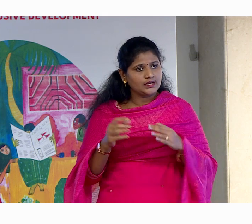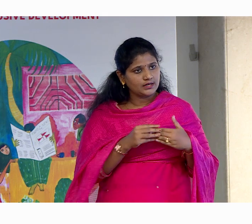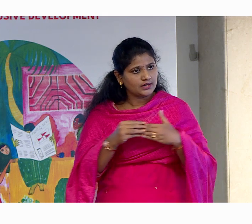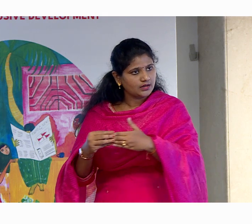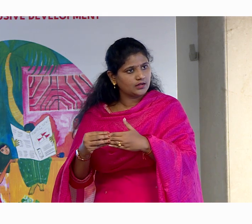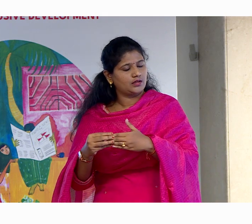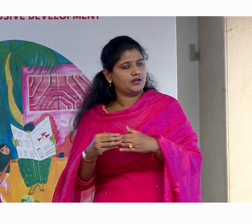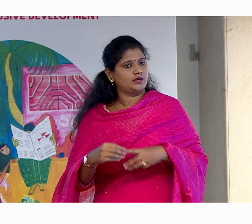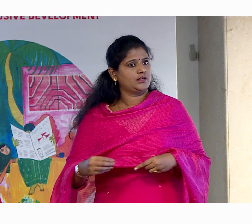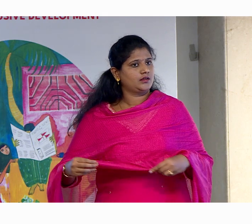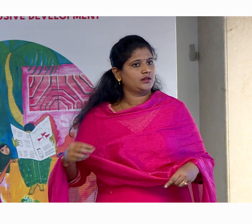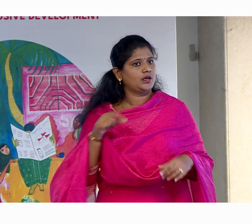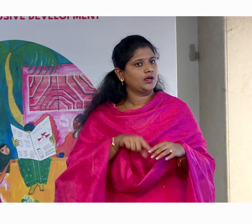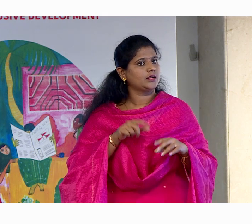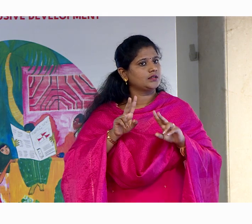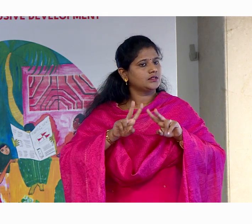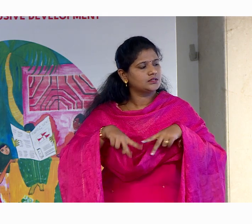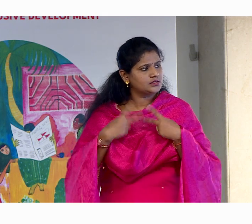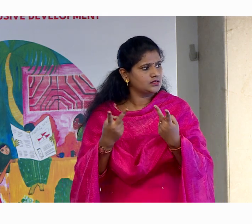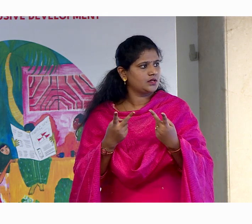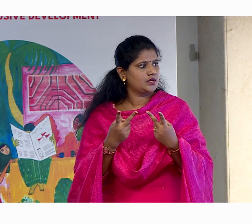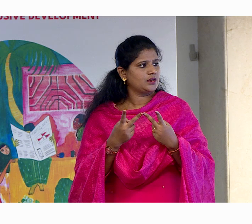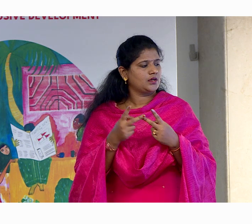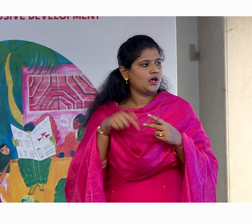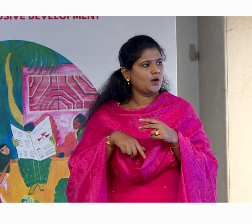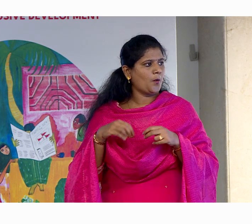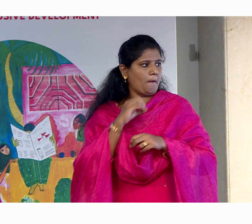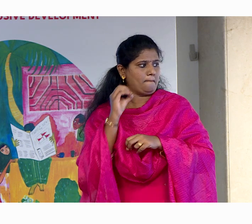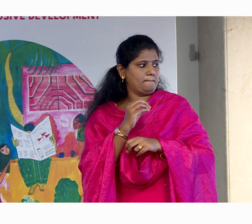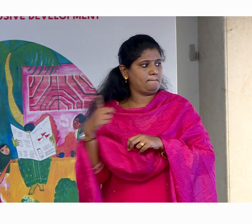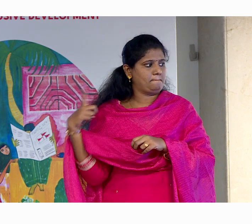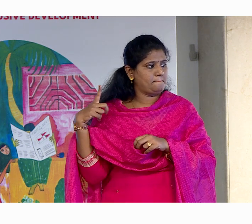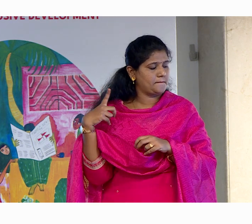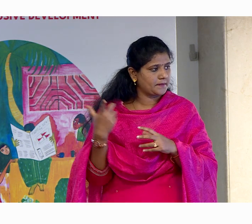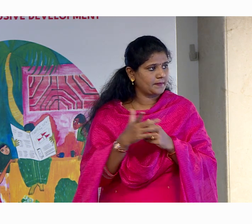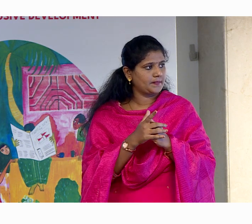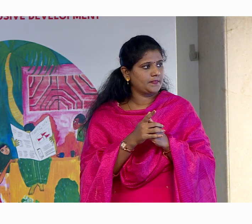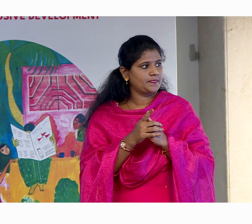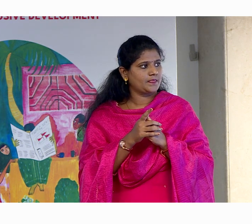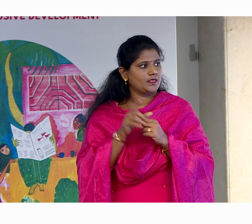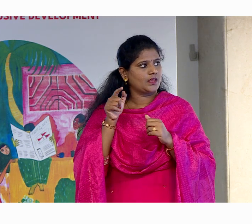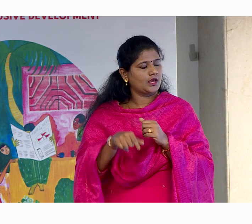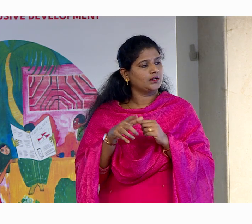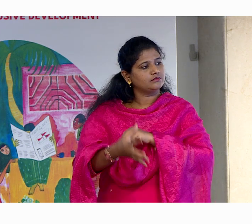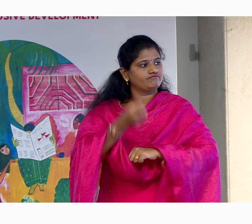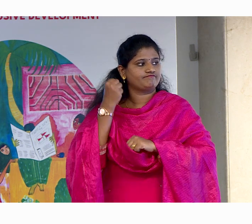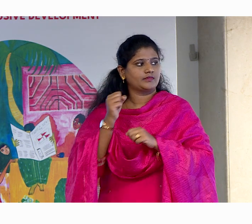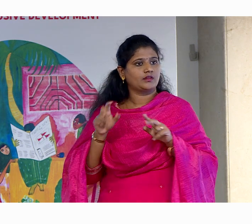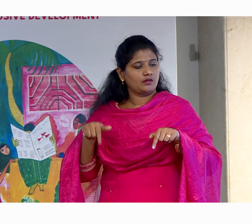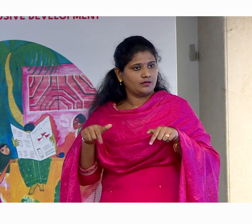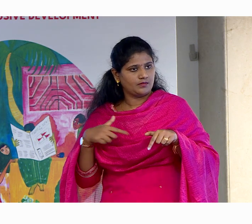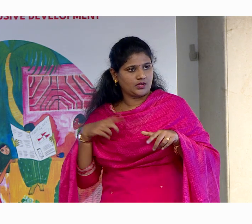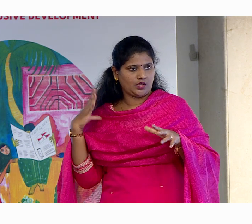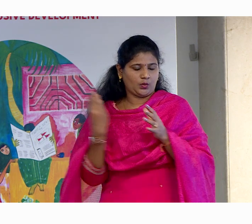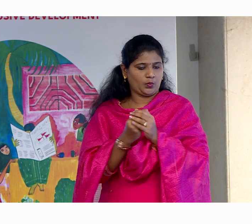sort of vague idea of what it is that opinion leaders and they say. A lot of they say was found in the meetings that we went